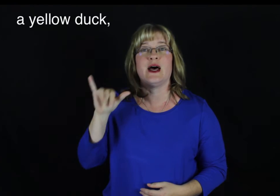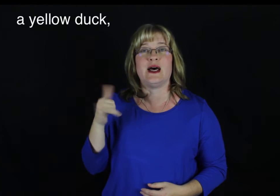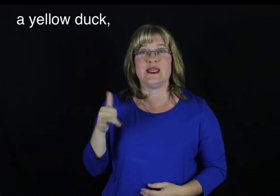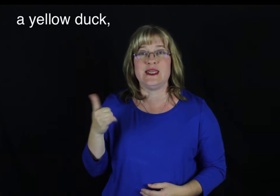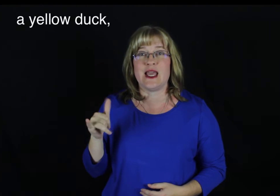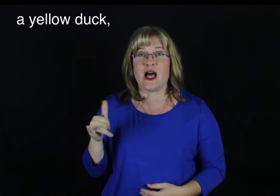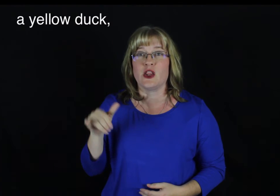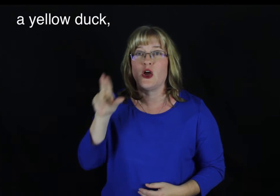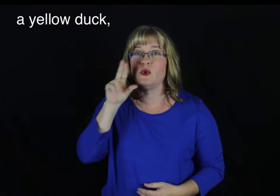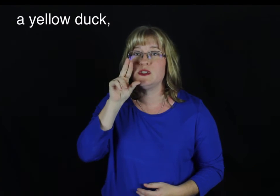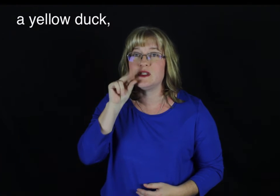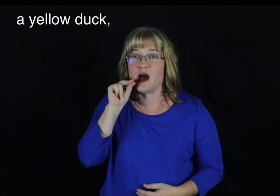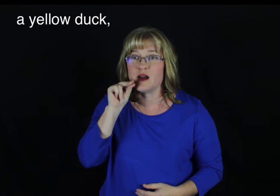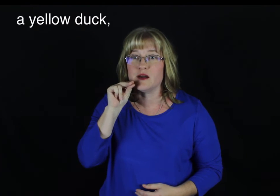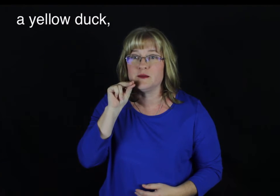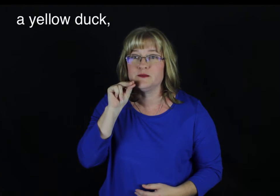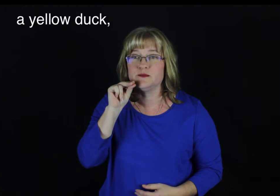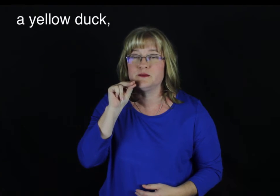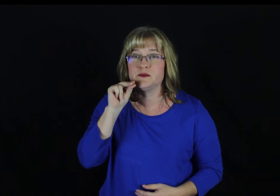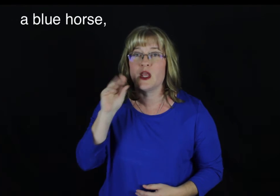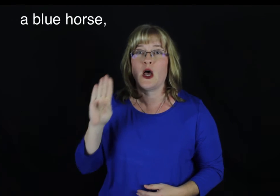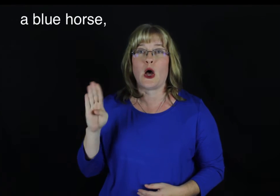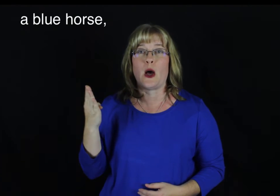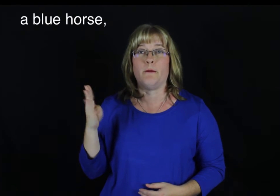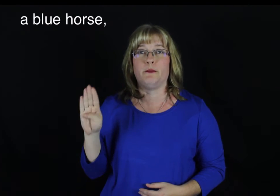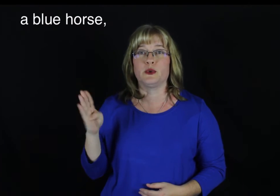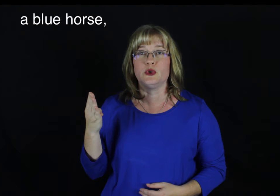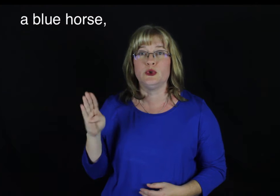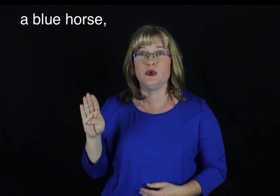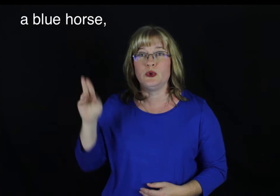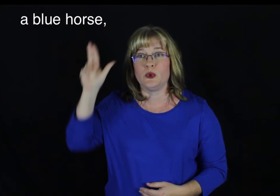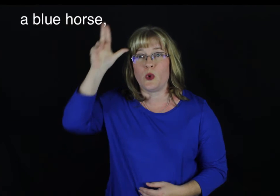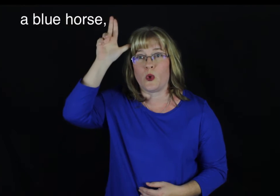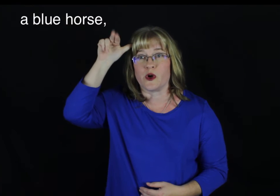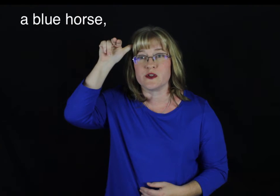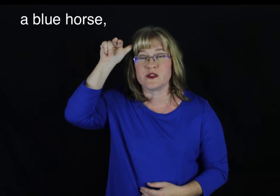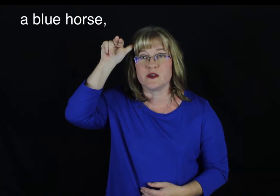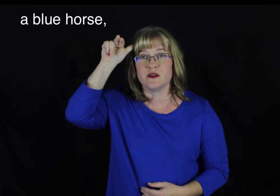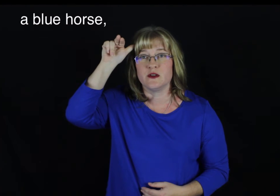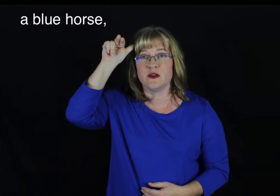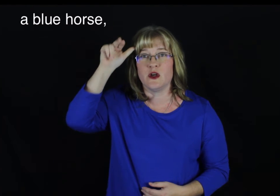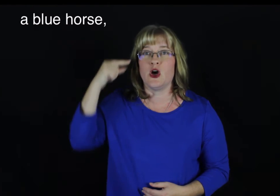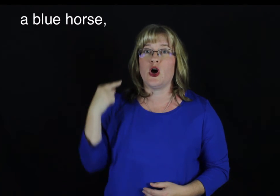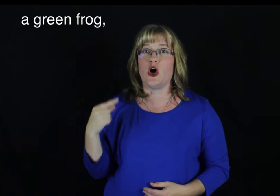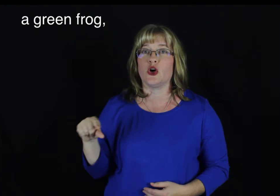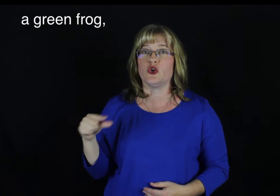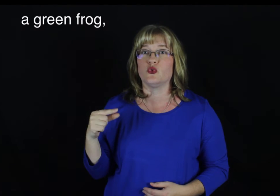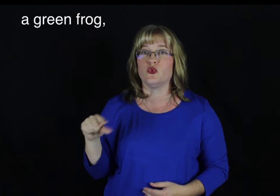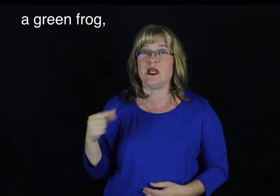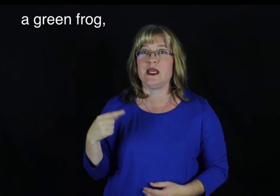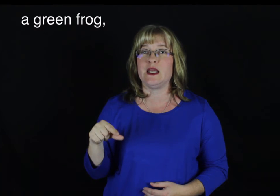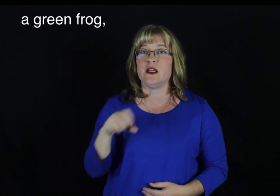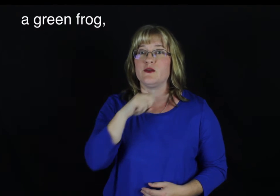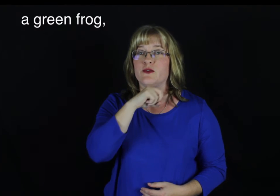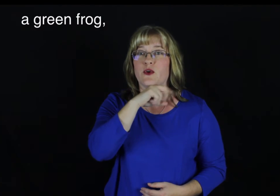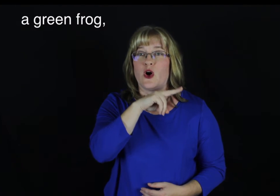a yellow duck, a blue horse, a green